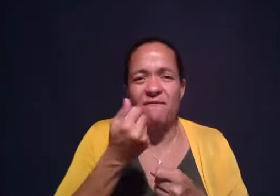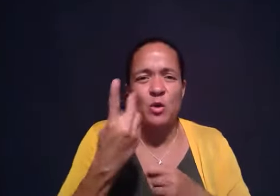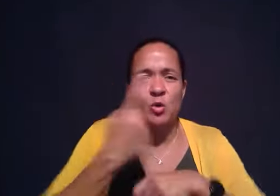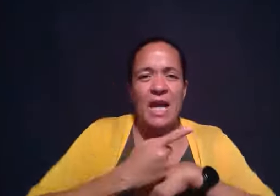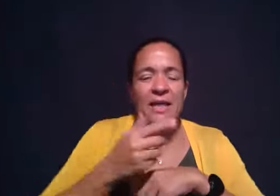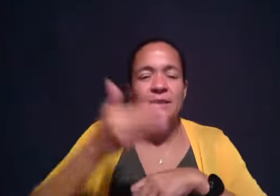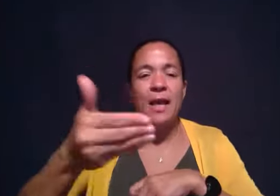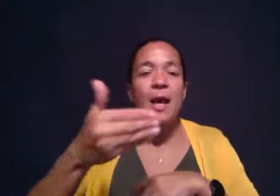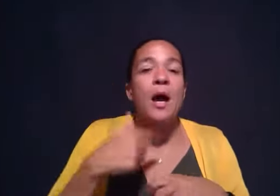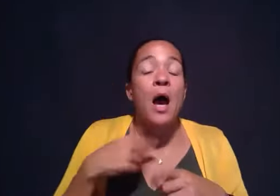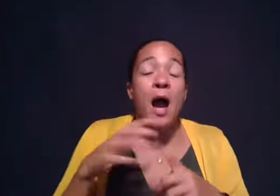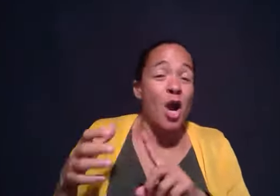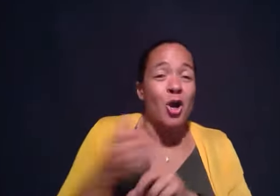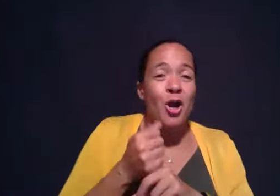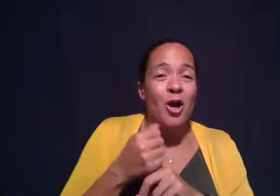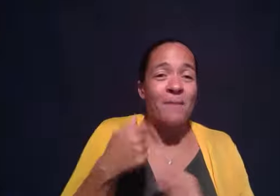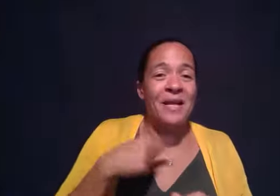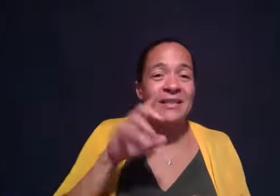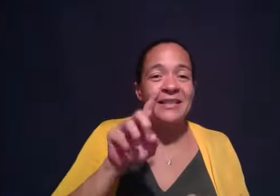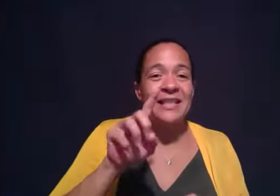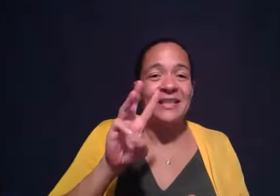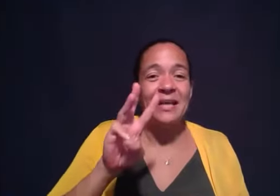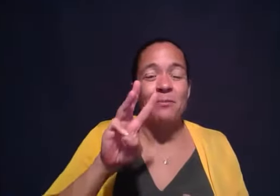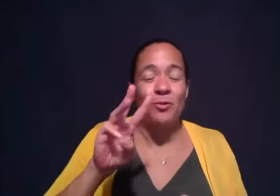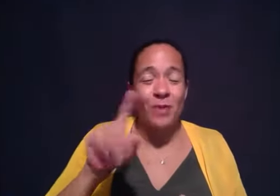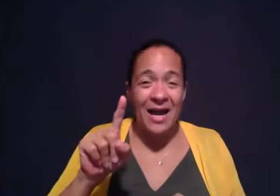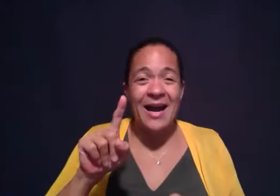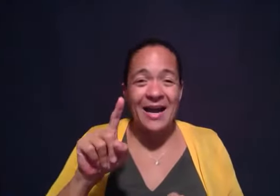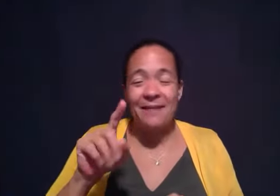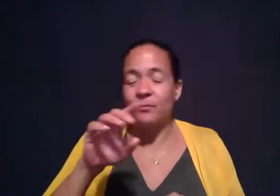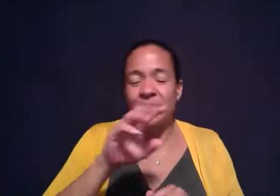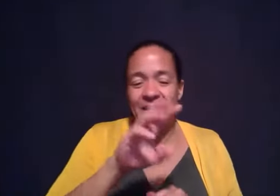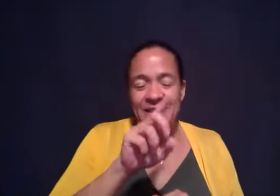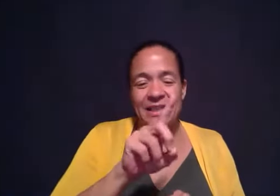And it wasn't the most trouble I'd ever been in, and it wasn't the most afraid I'd ever been.